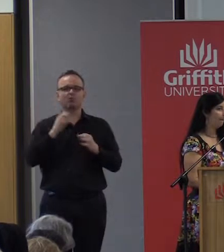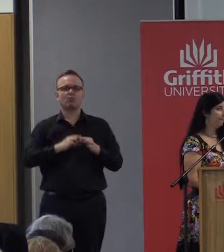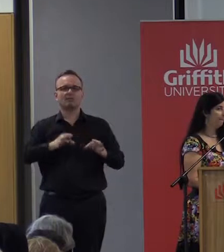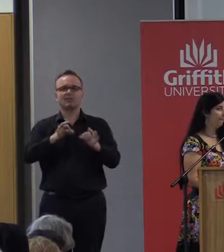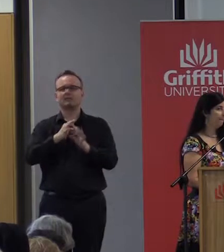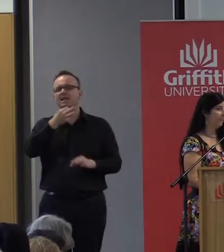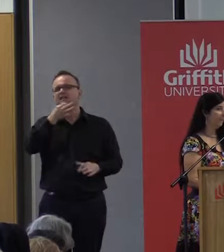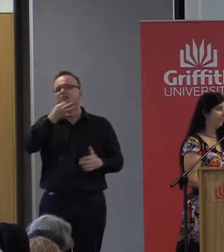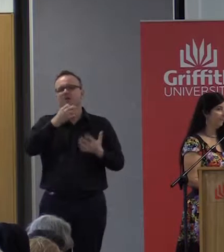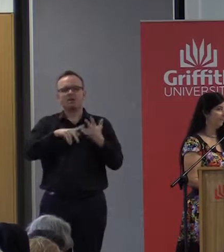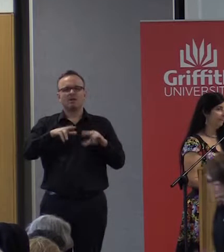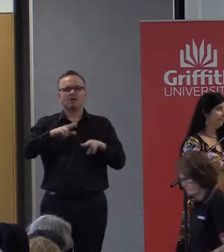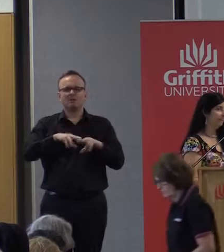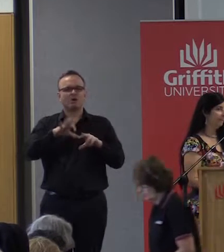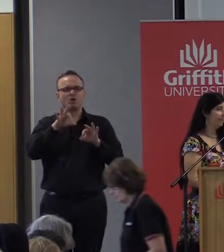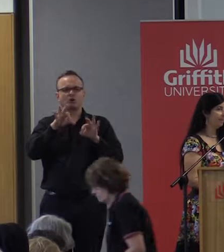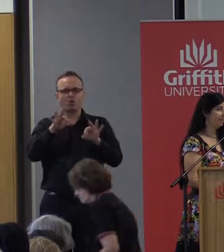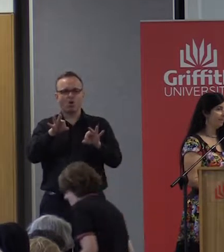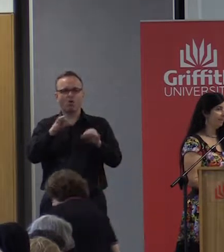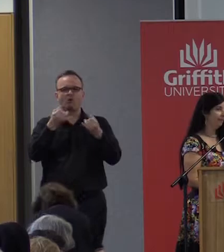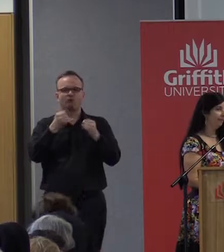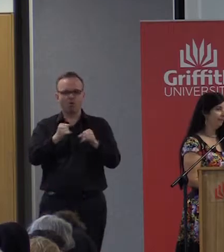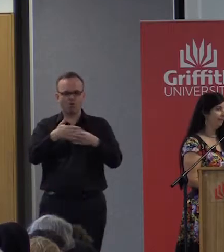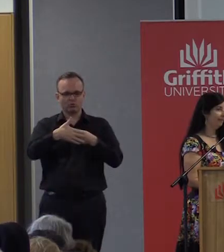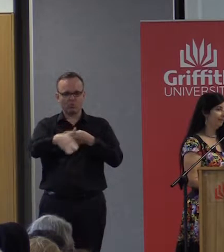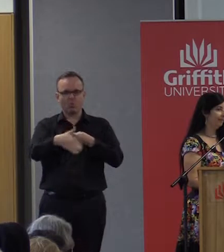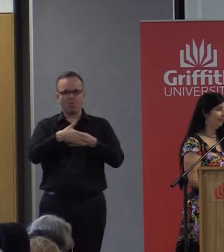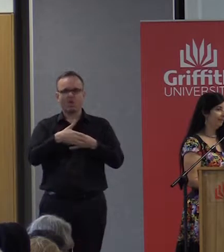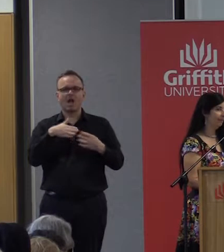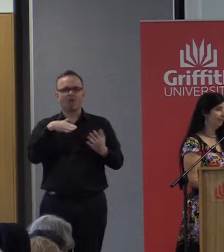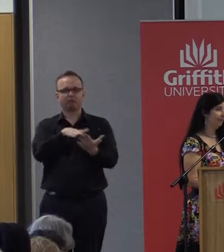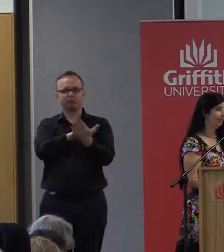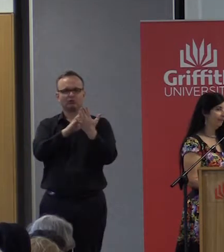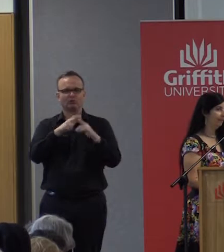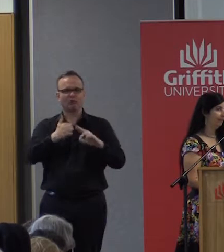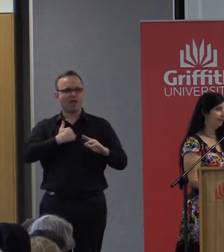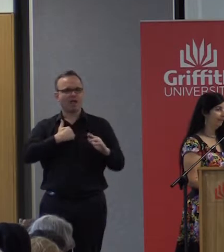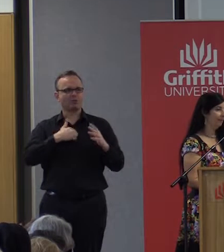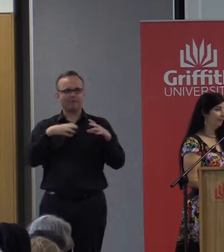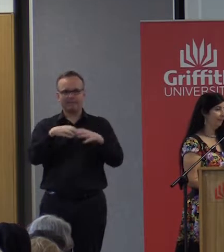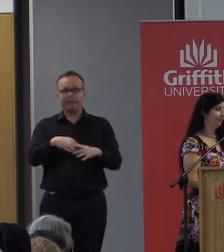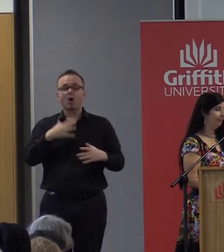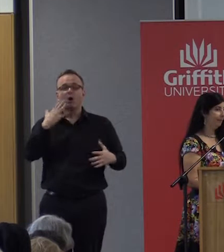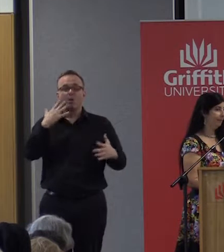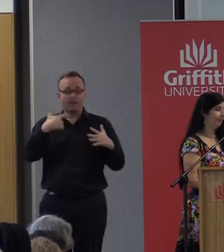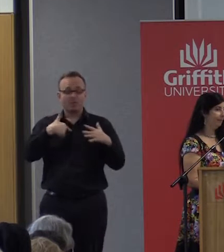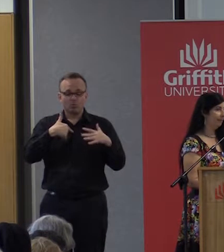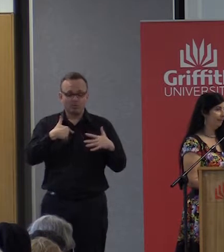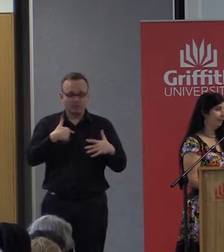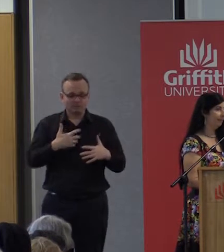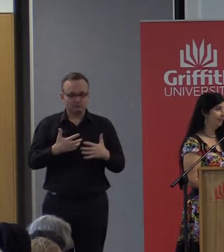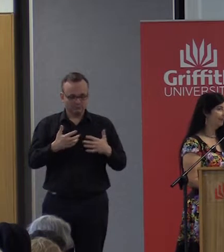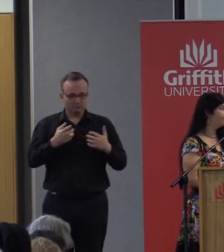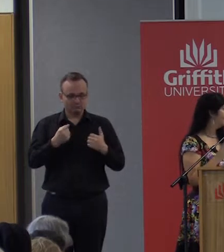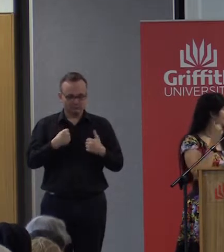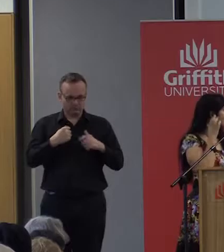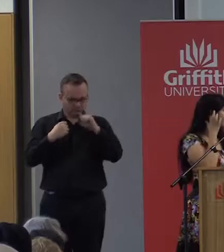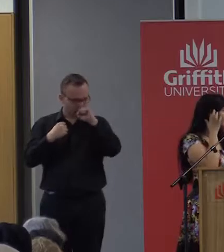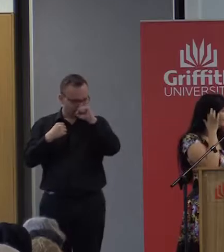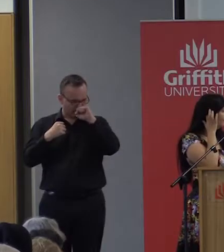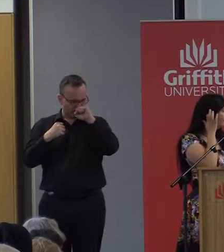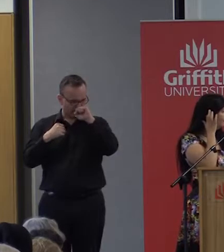So it's a bit of a no wrong door approach, I guess, for our different teams. When someone enters or is receiving settlement